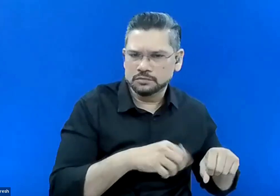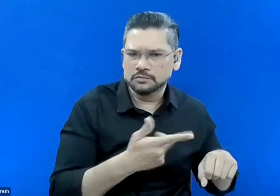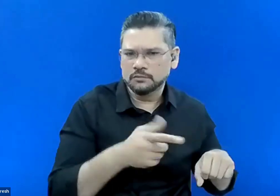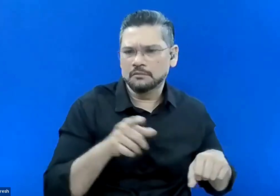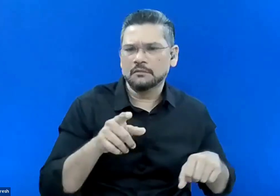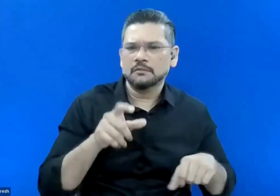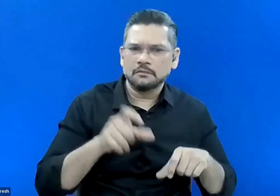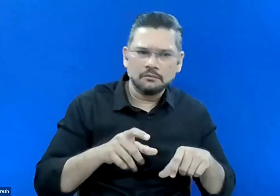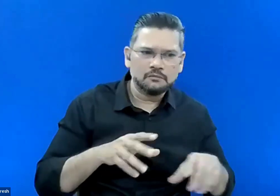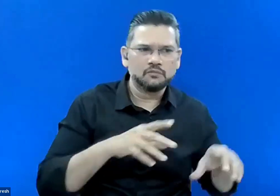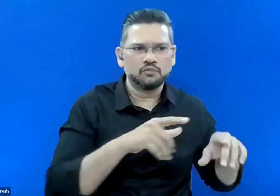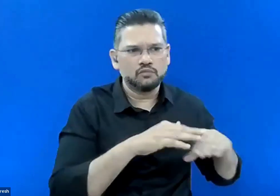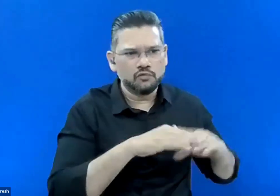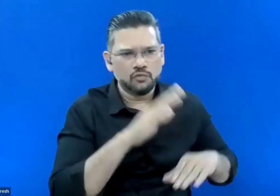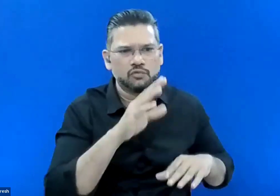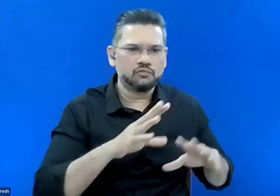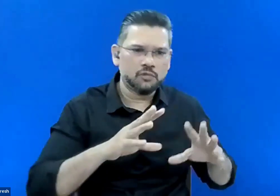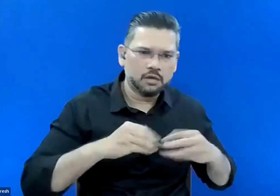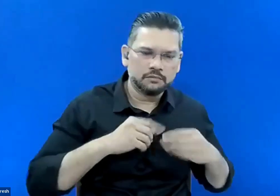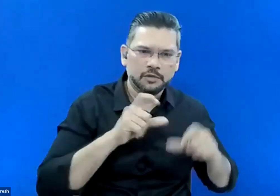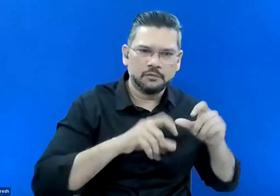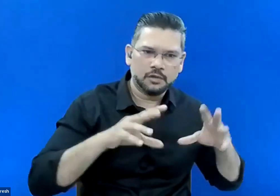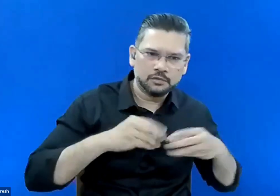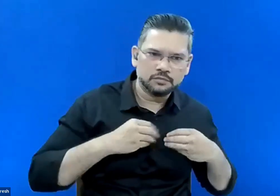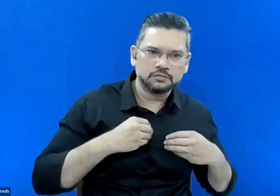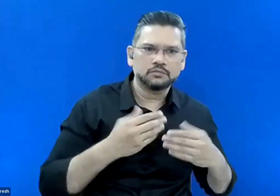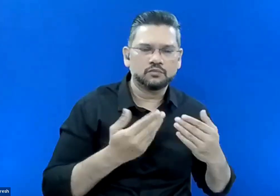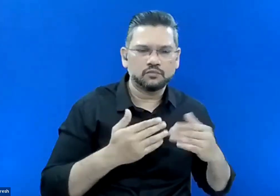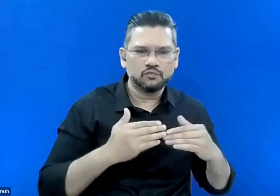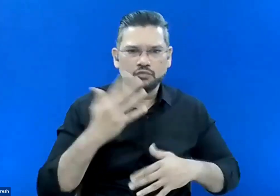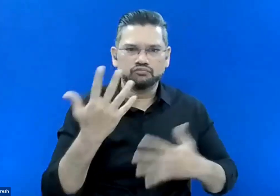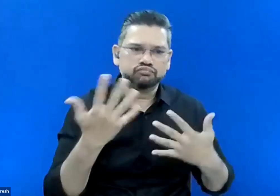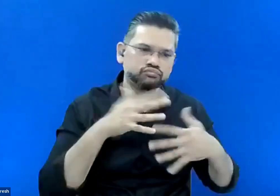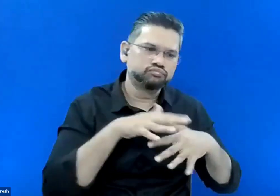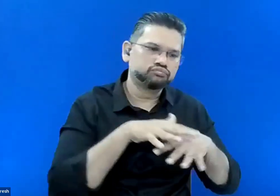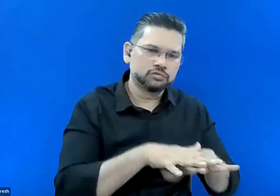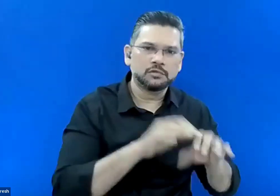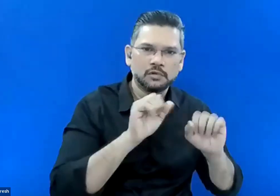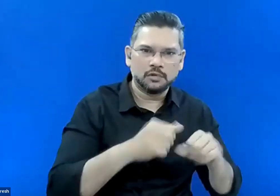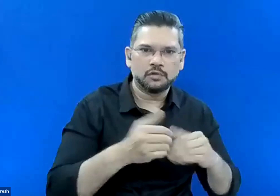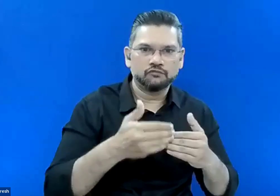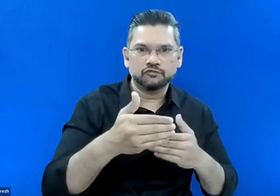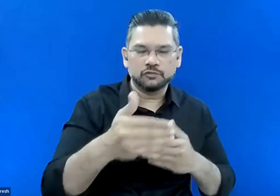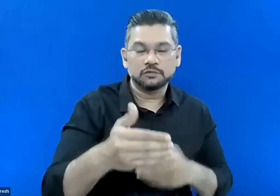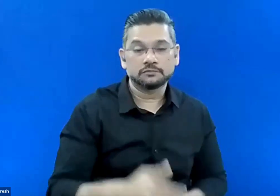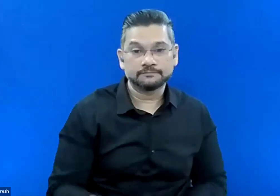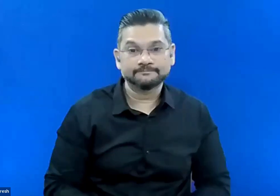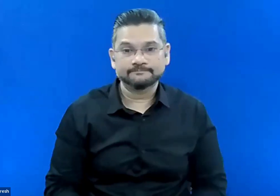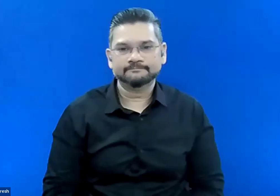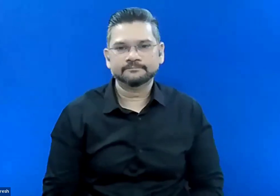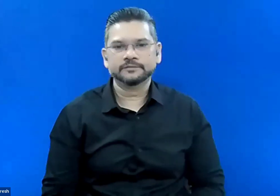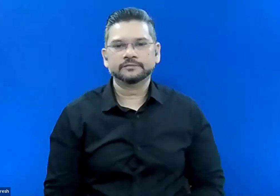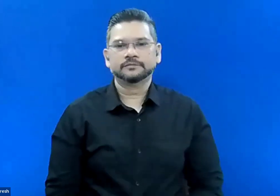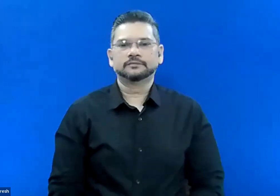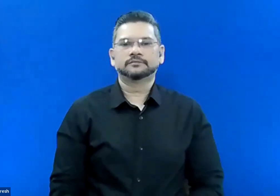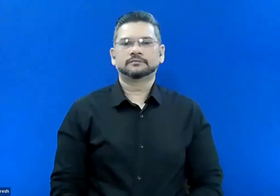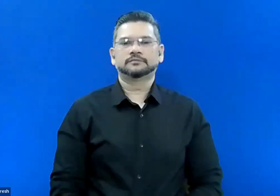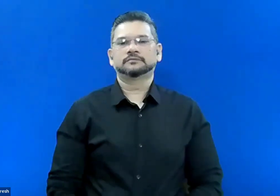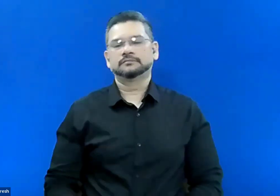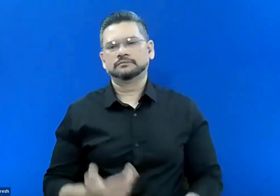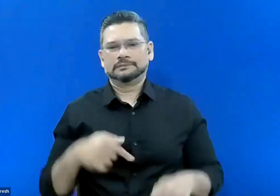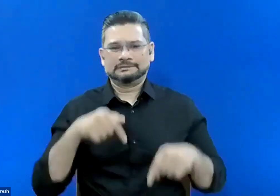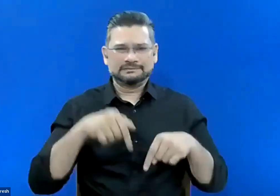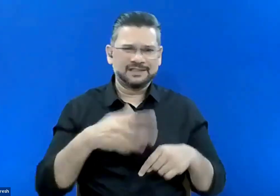and normalizing and mainstreaming of disability in society. So with this